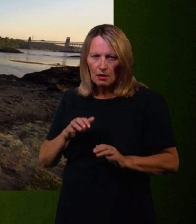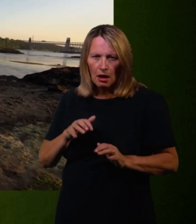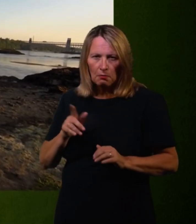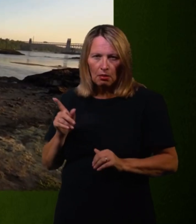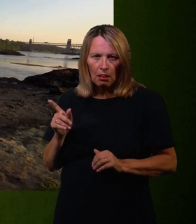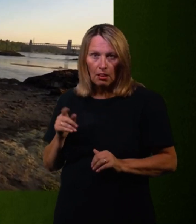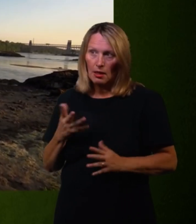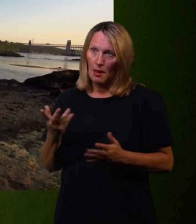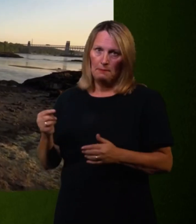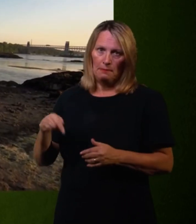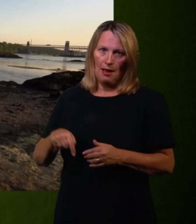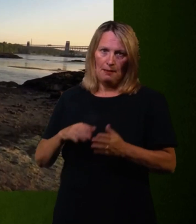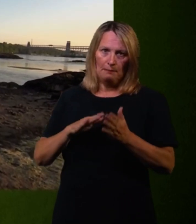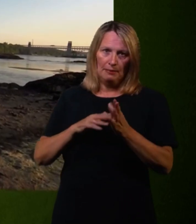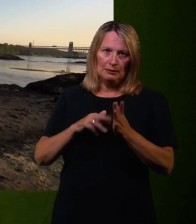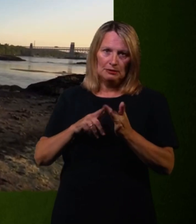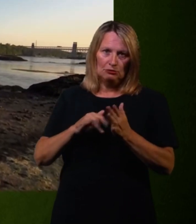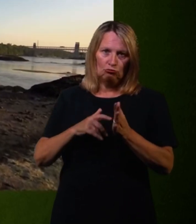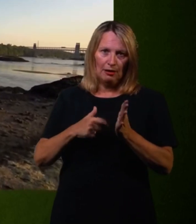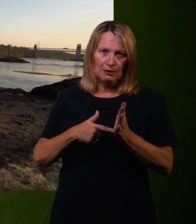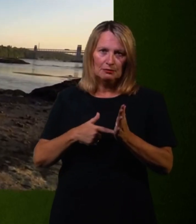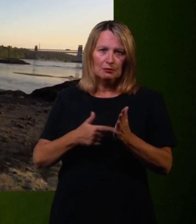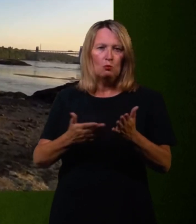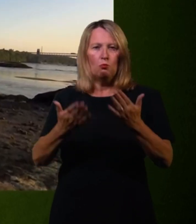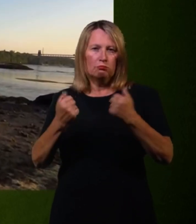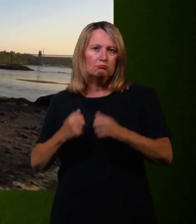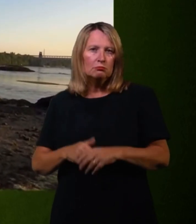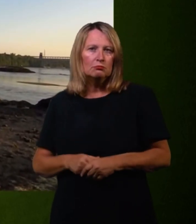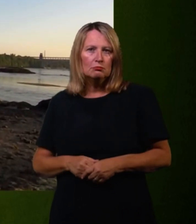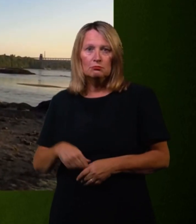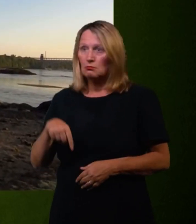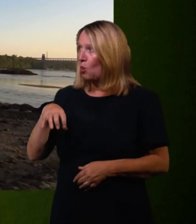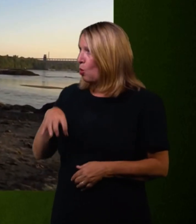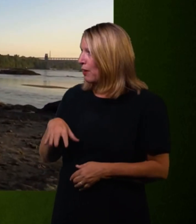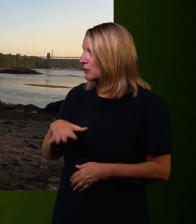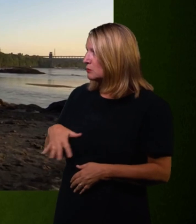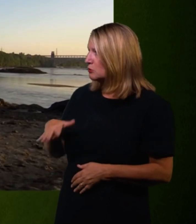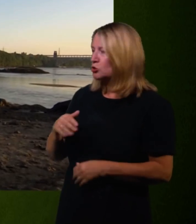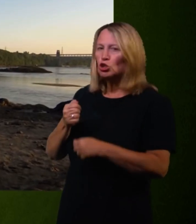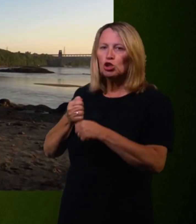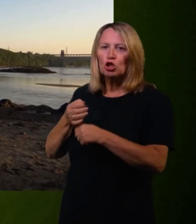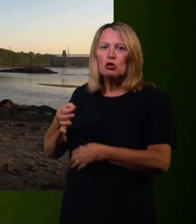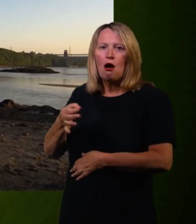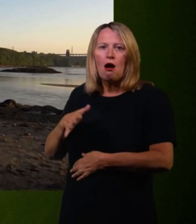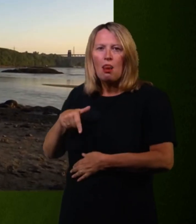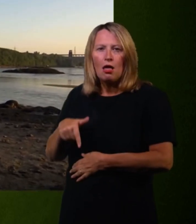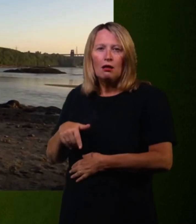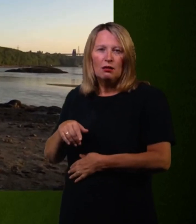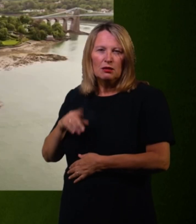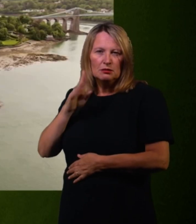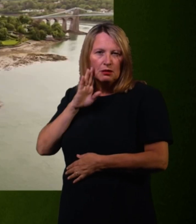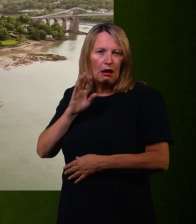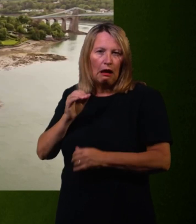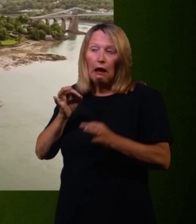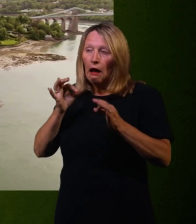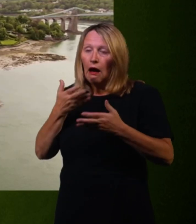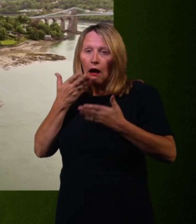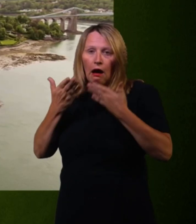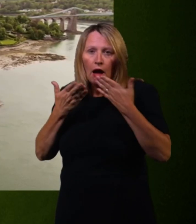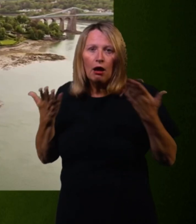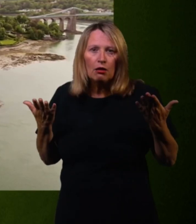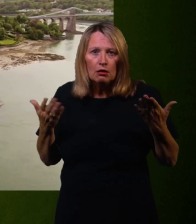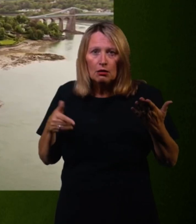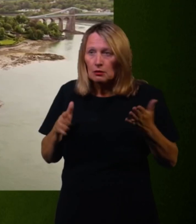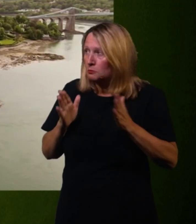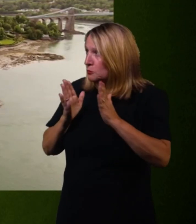But we are Menai Strait. Welcome back. We are at a location called Church Island, and it sounds exactly as it is. It's a little church on a little island